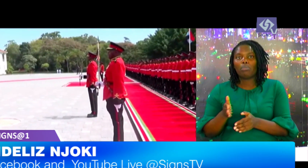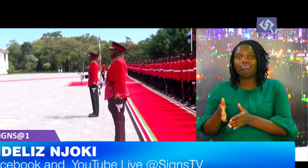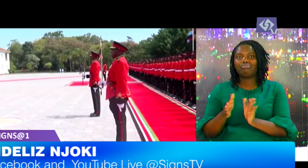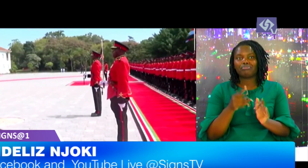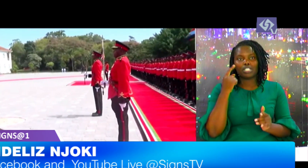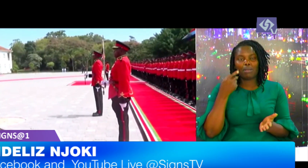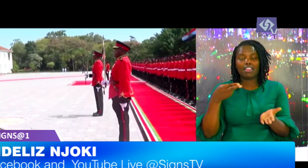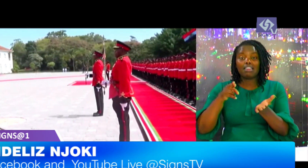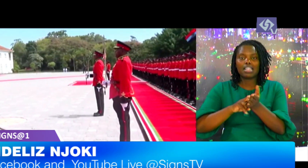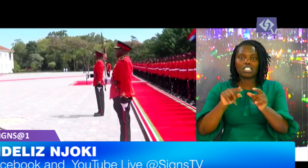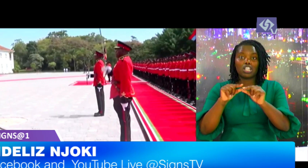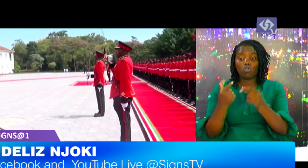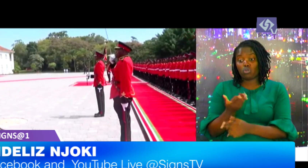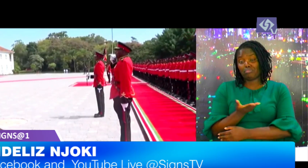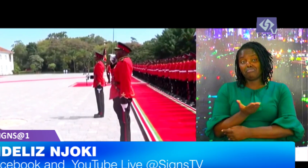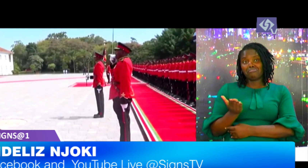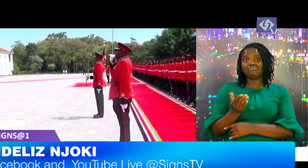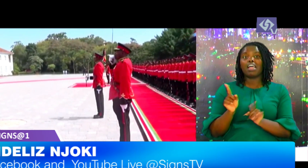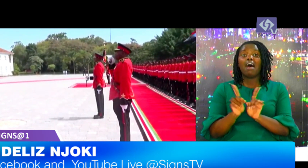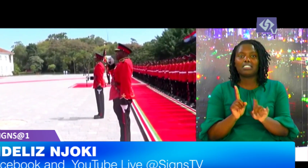to expand Indonesian relationship